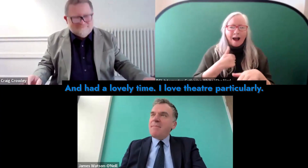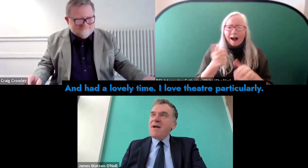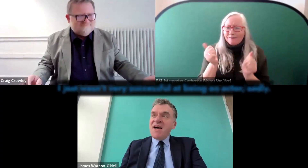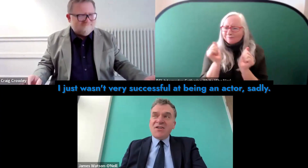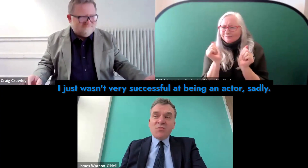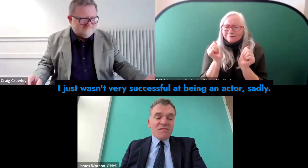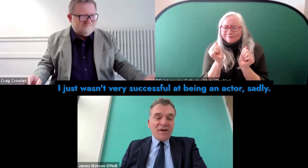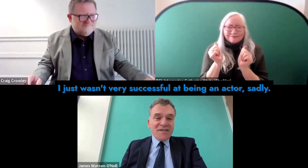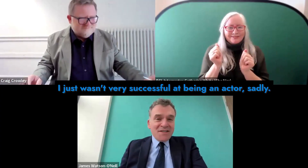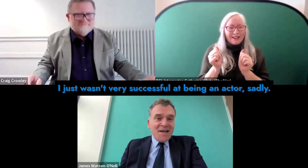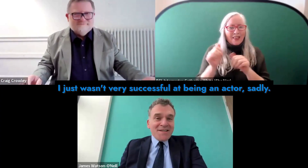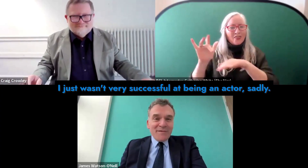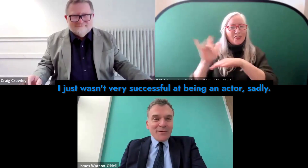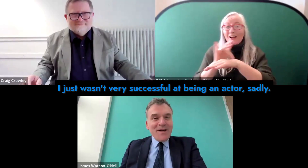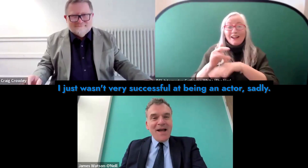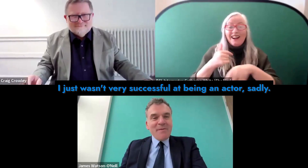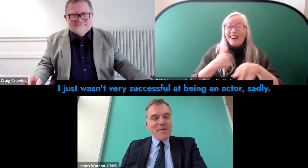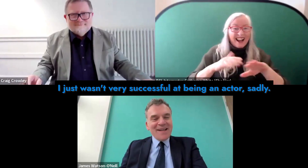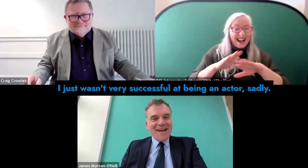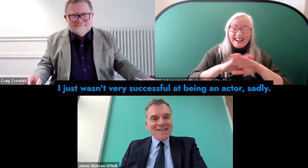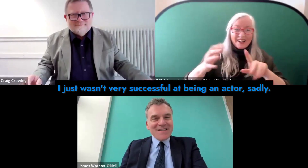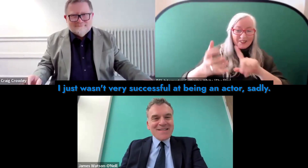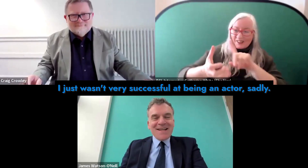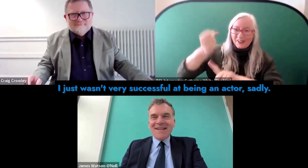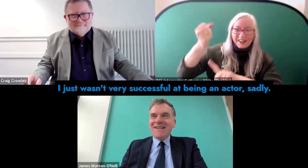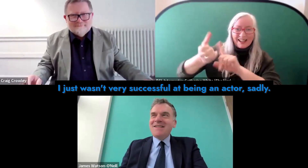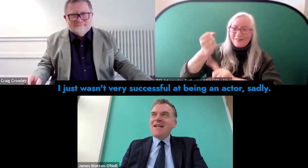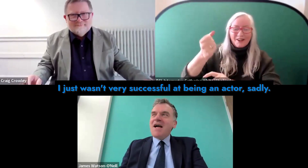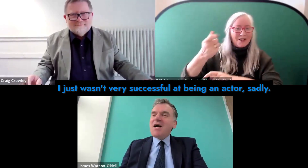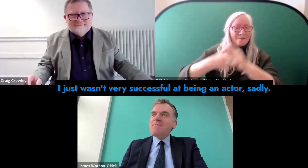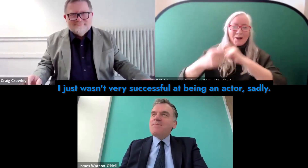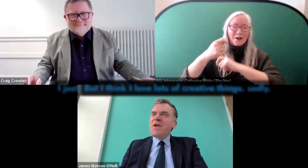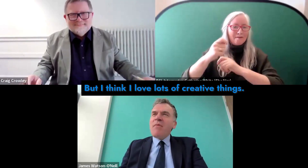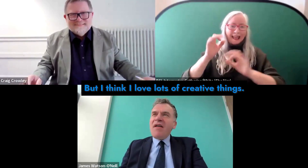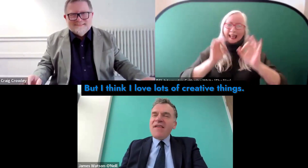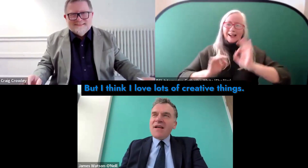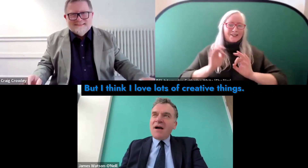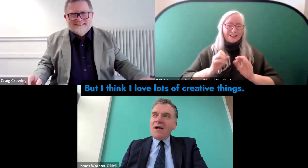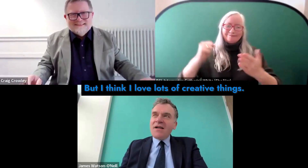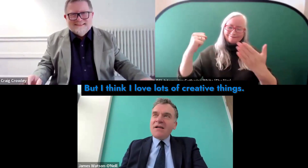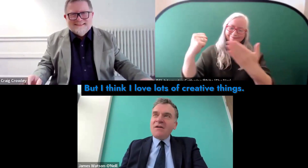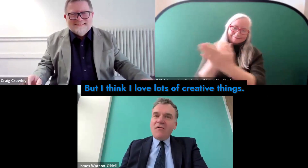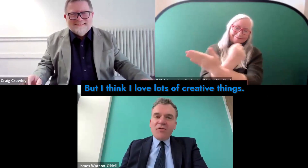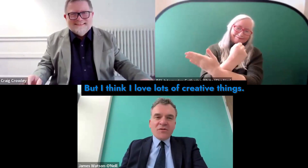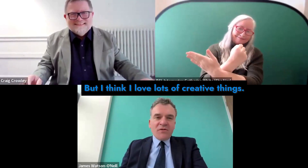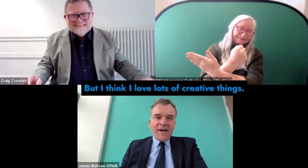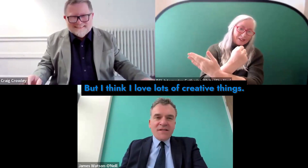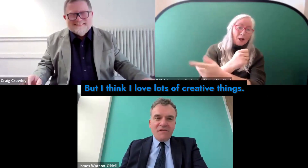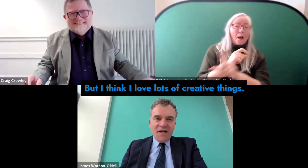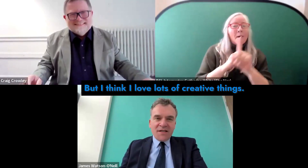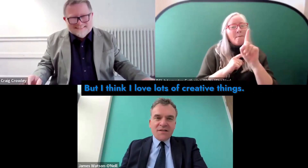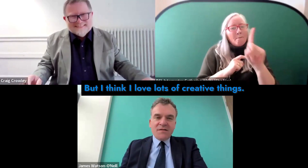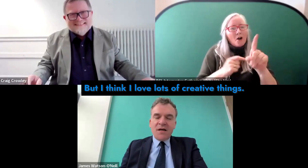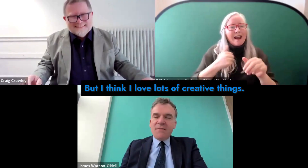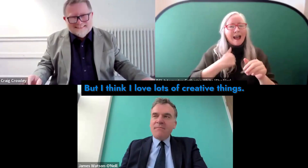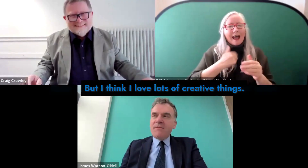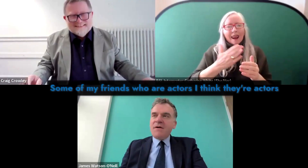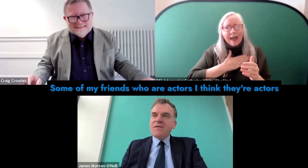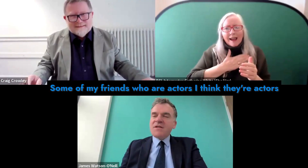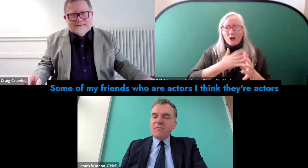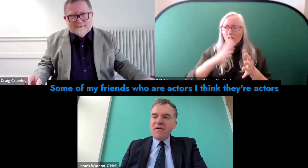particularly. I just wasn't very successful at being an actor, sadly. But I think I love lots of creative